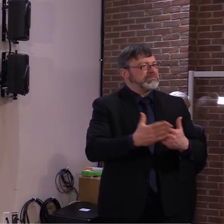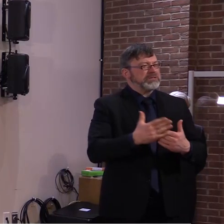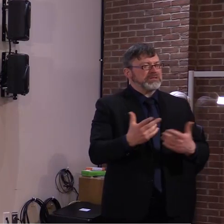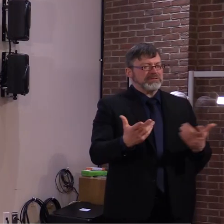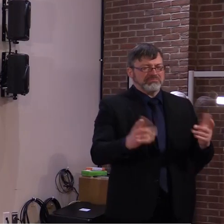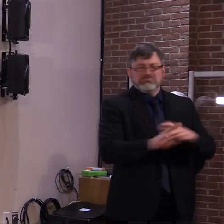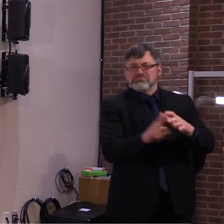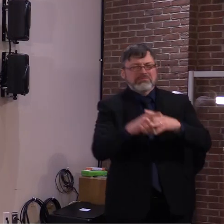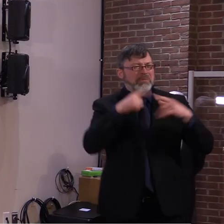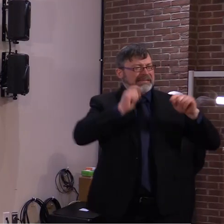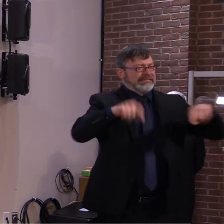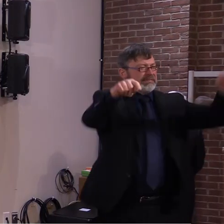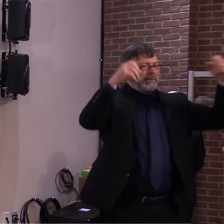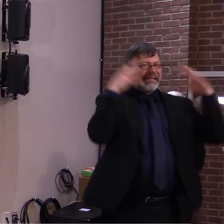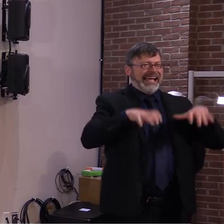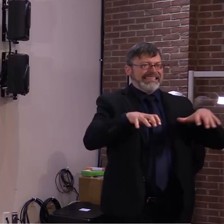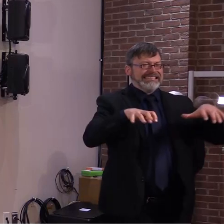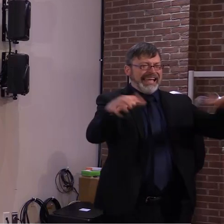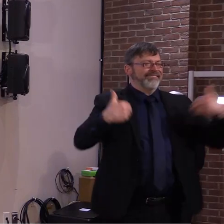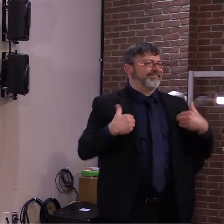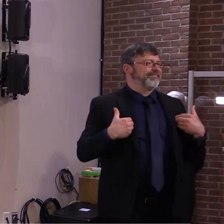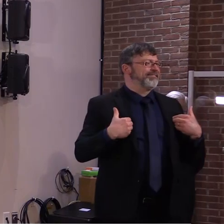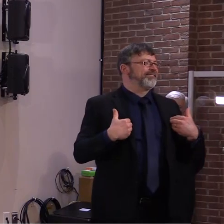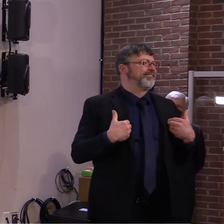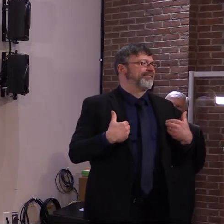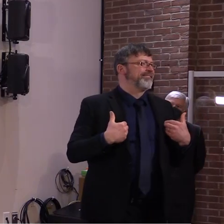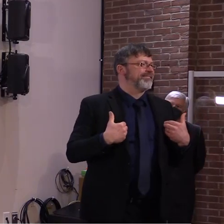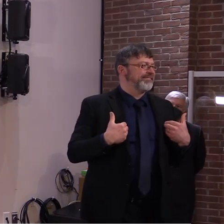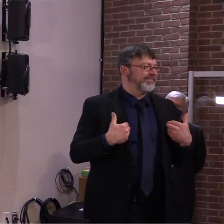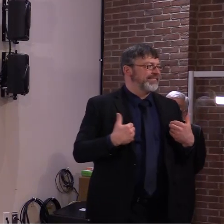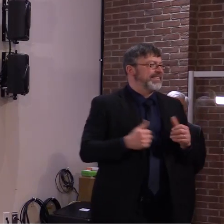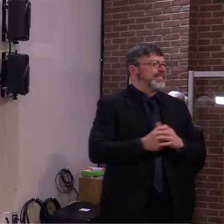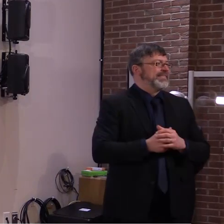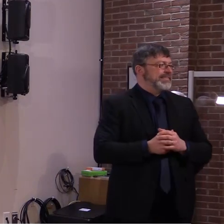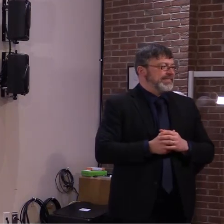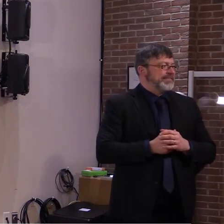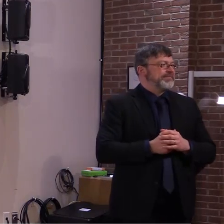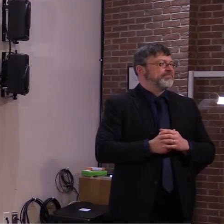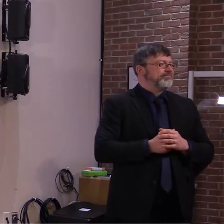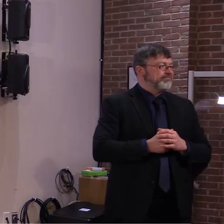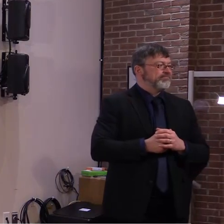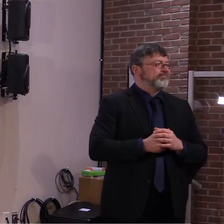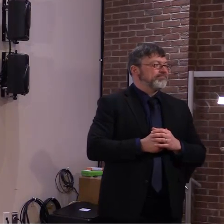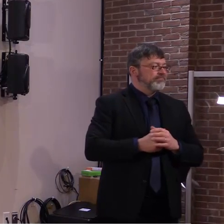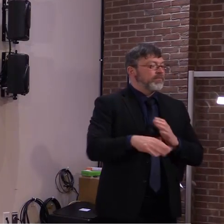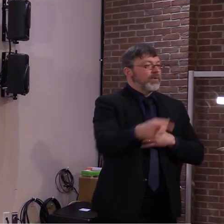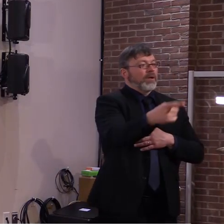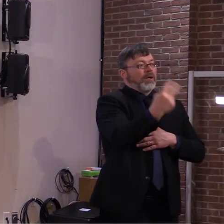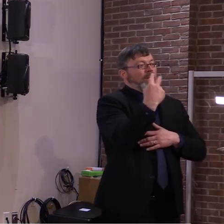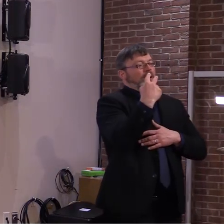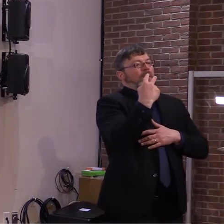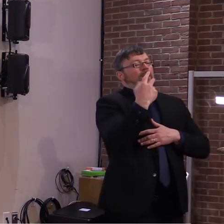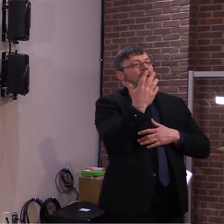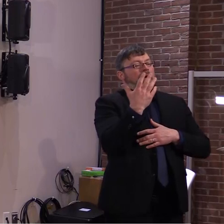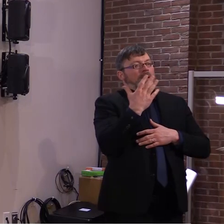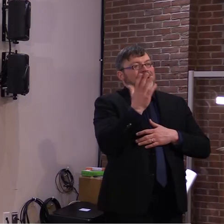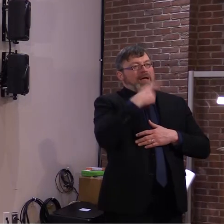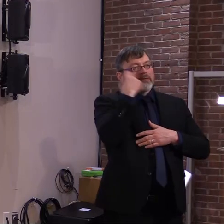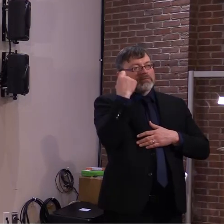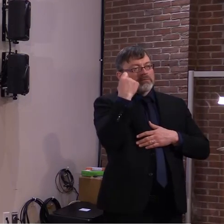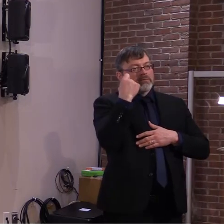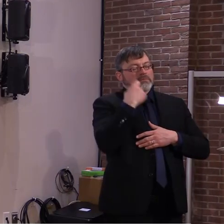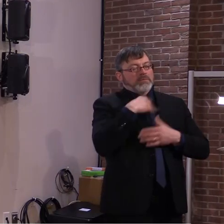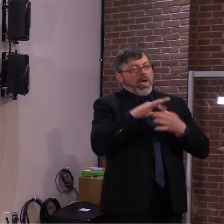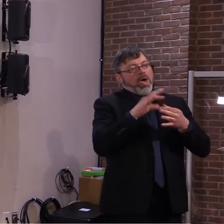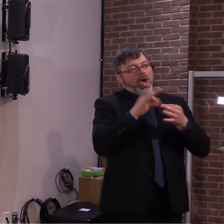Just like you're sick of the pandemic, you're probably sick of hearing all of the guidance we give as well. Same here, I wish I